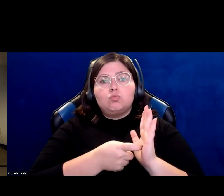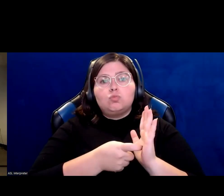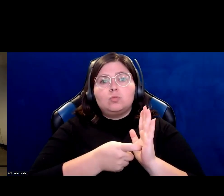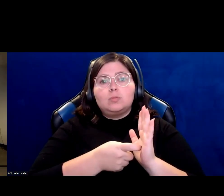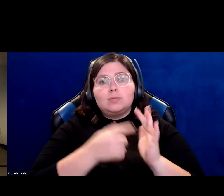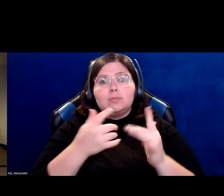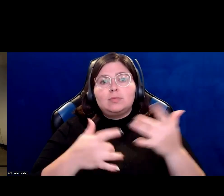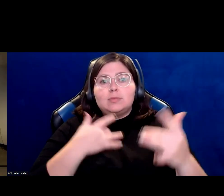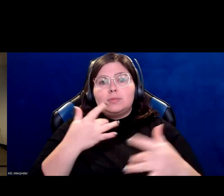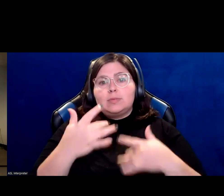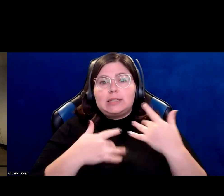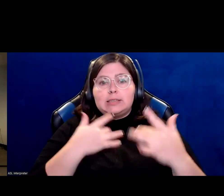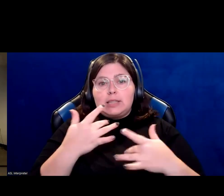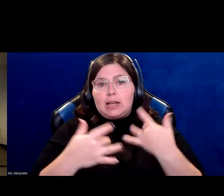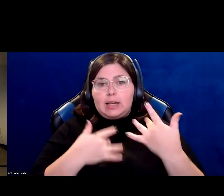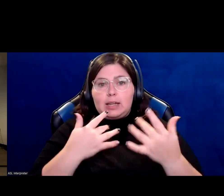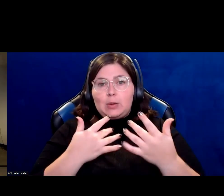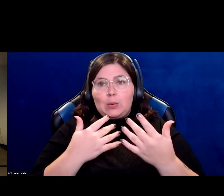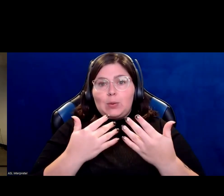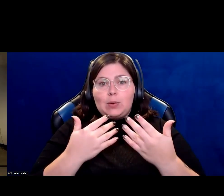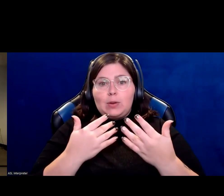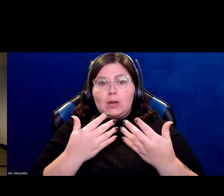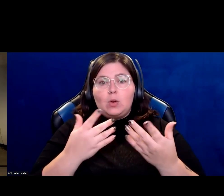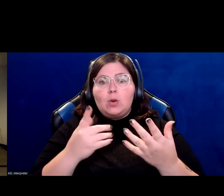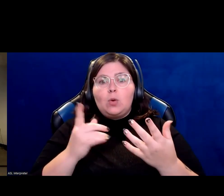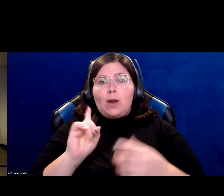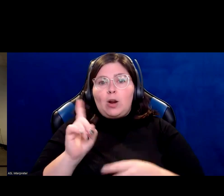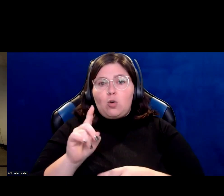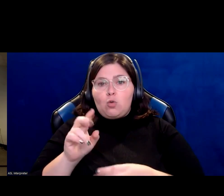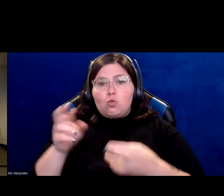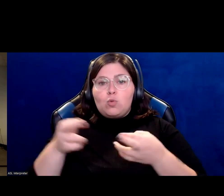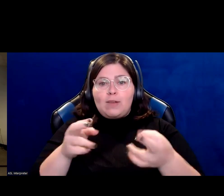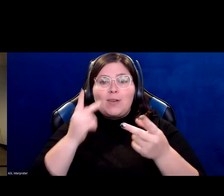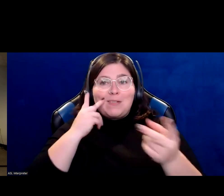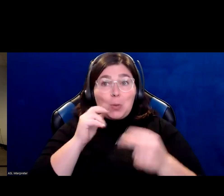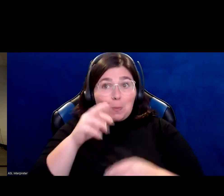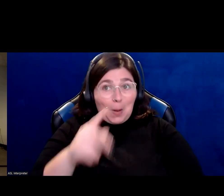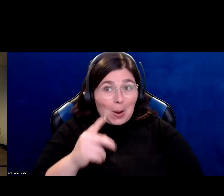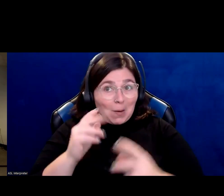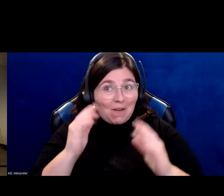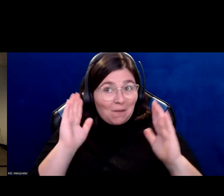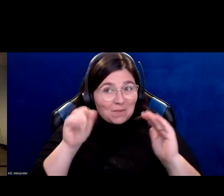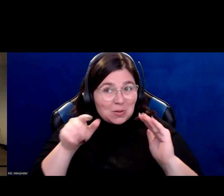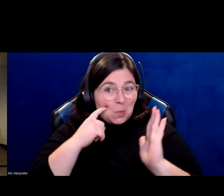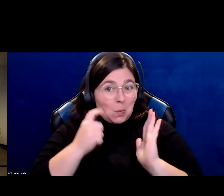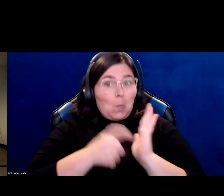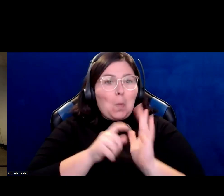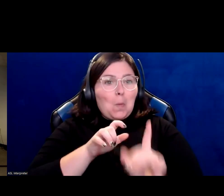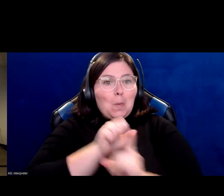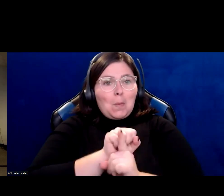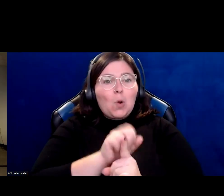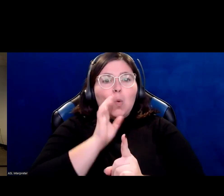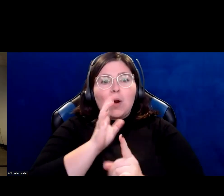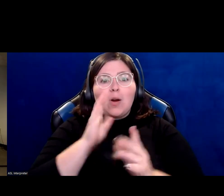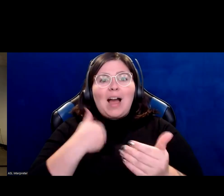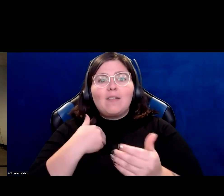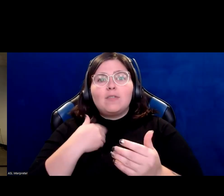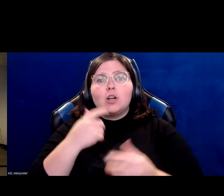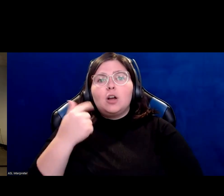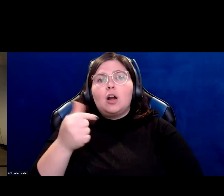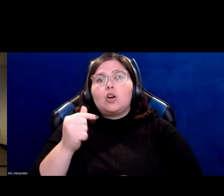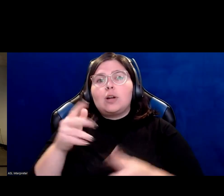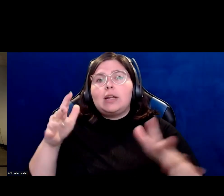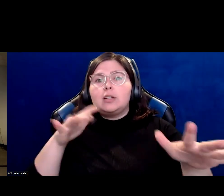really exciting groundbreaking in Riverview Park. Hopefully you caught that we are going to be beginning here soon a green stormwater